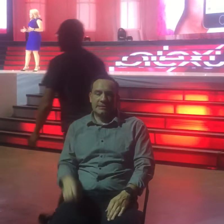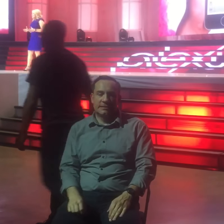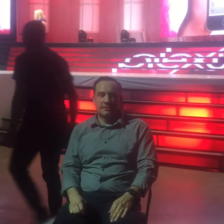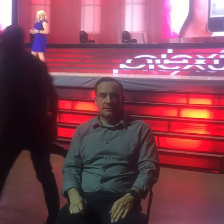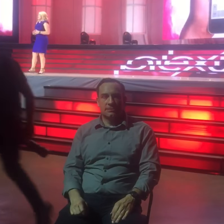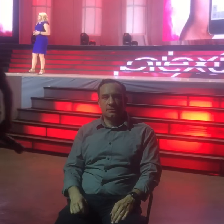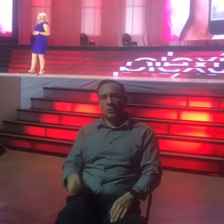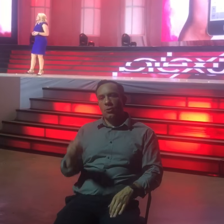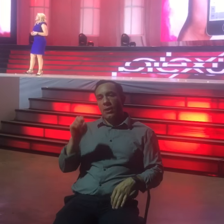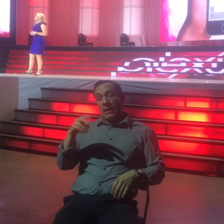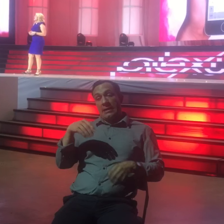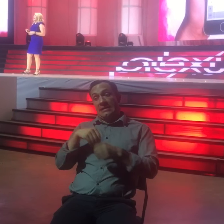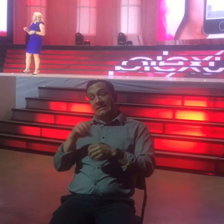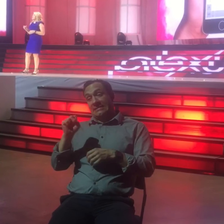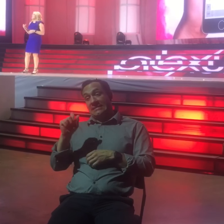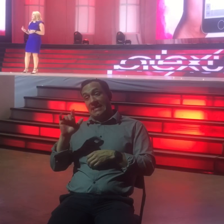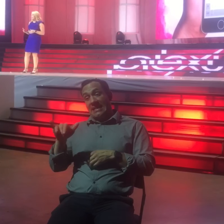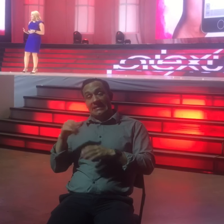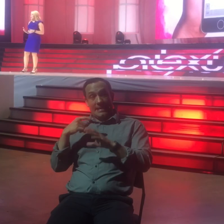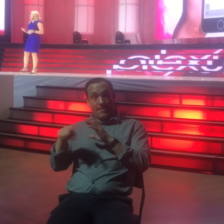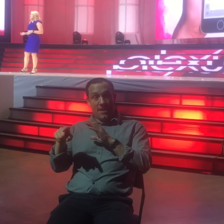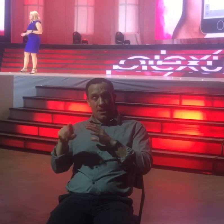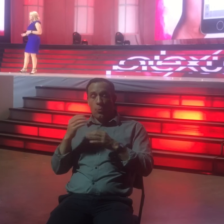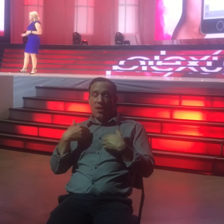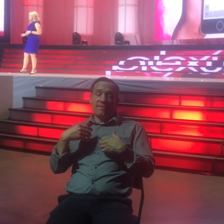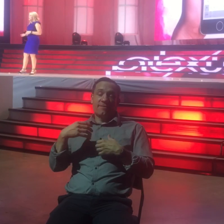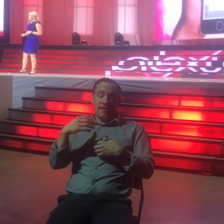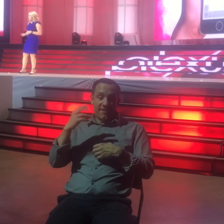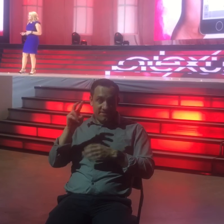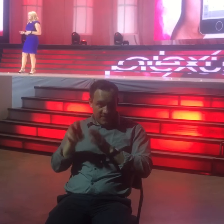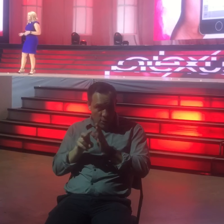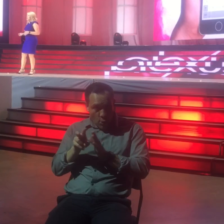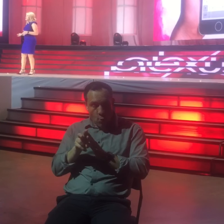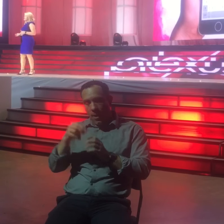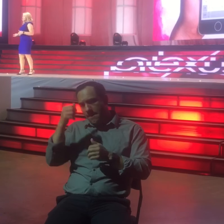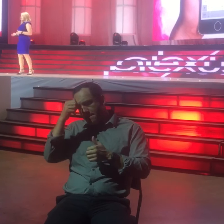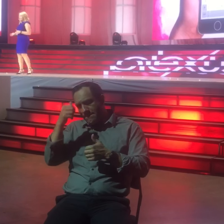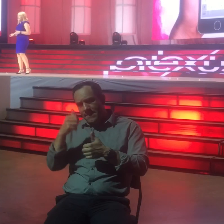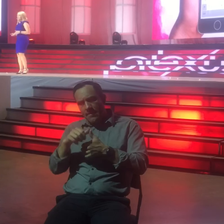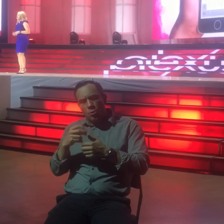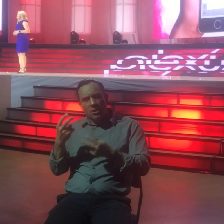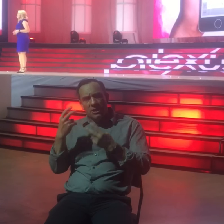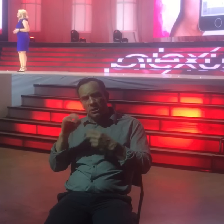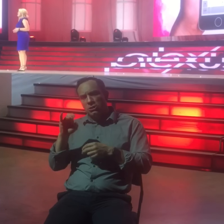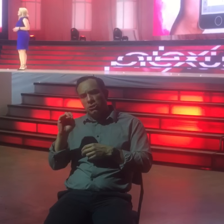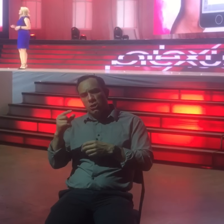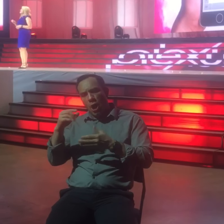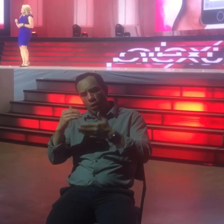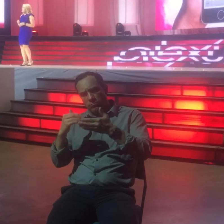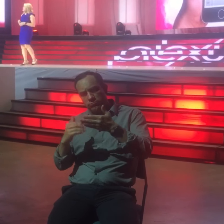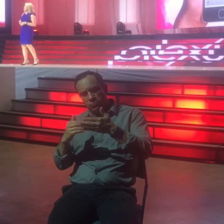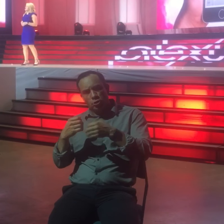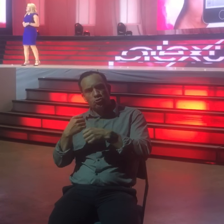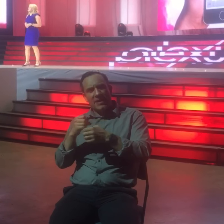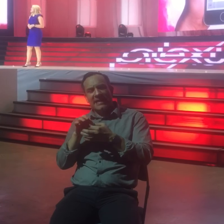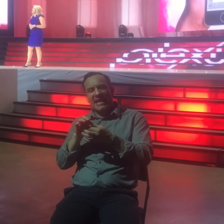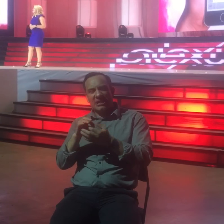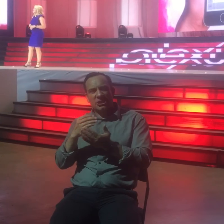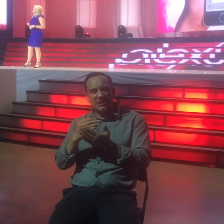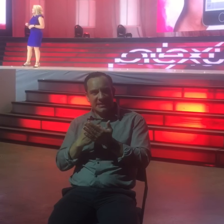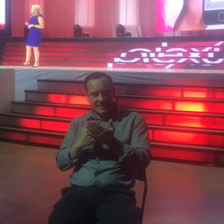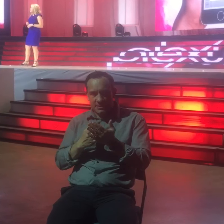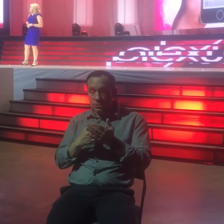In Sally's email, she will have a video, a memory jogger worksheet that she can use to create her connections list. In your email to her,